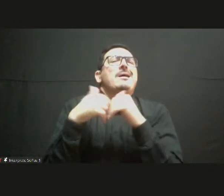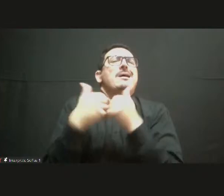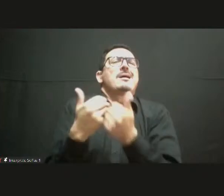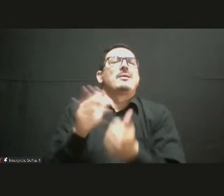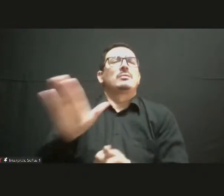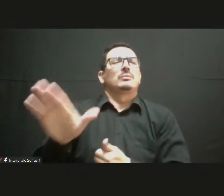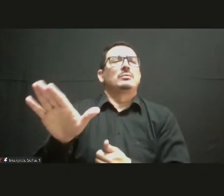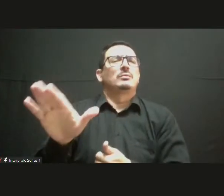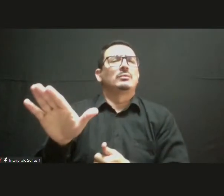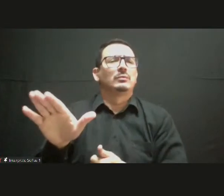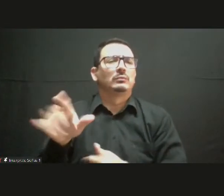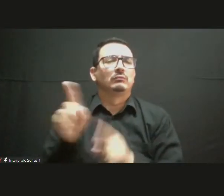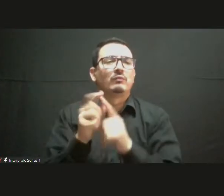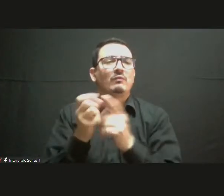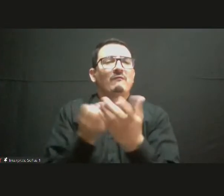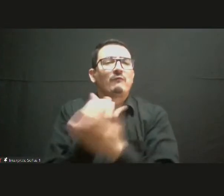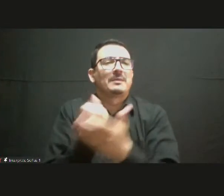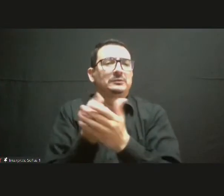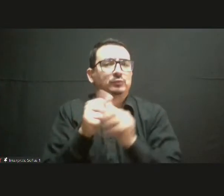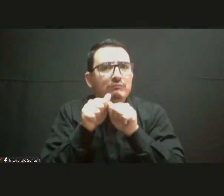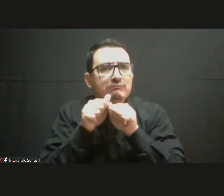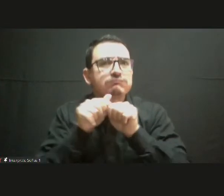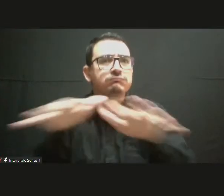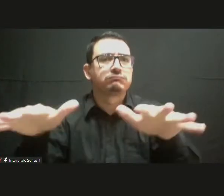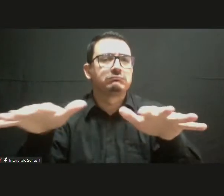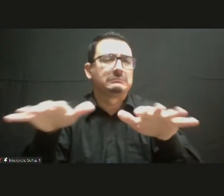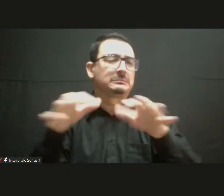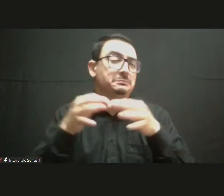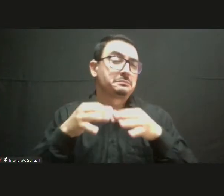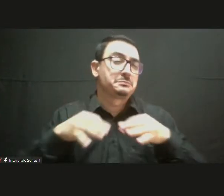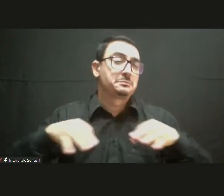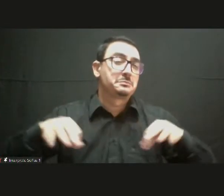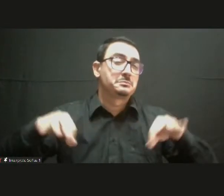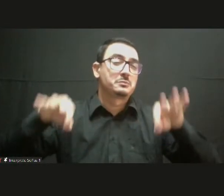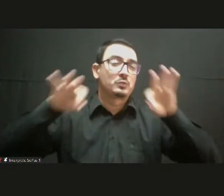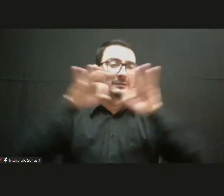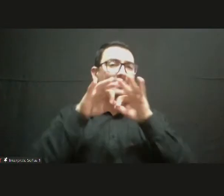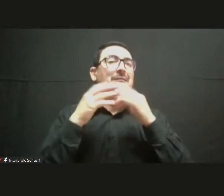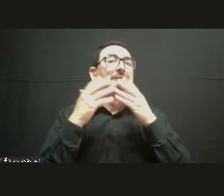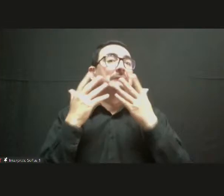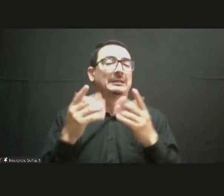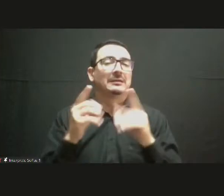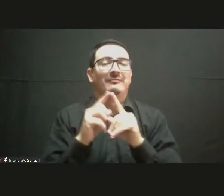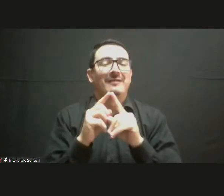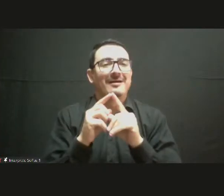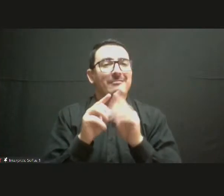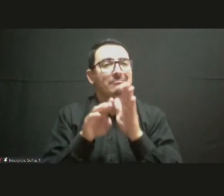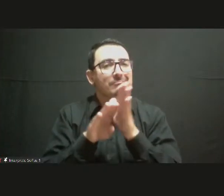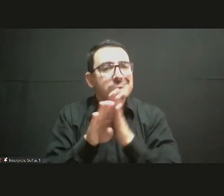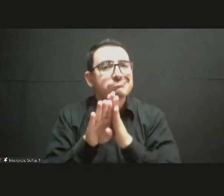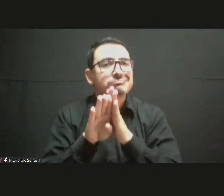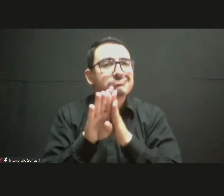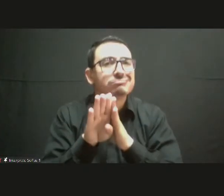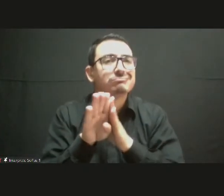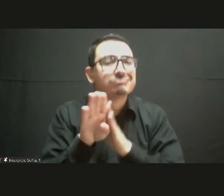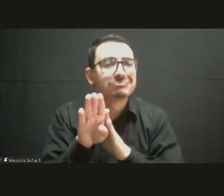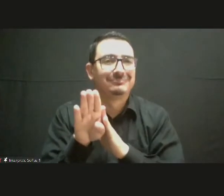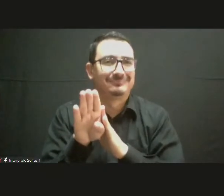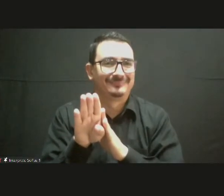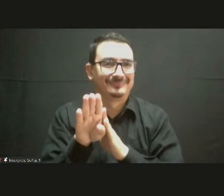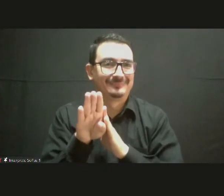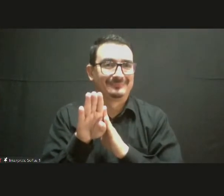state of human resources in the tourism and hospitality industries of the Caribbean